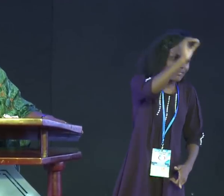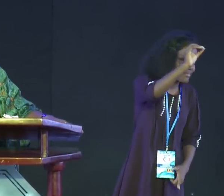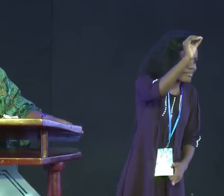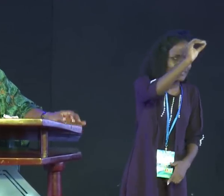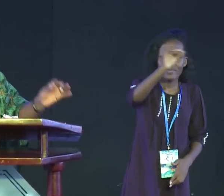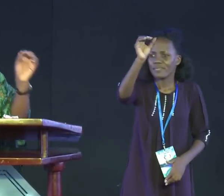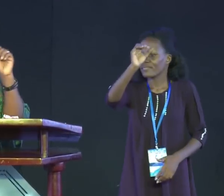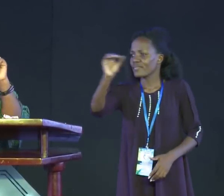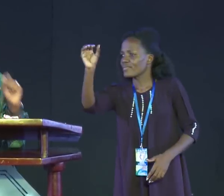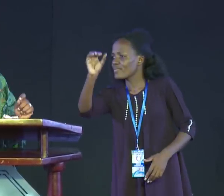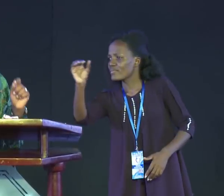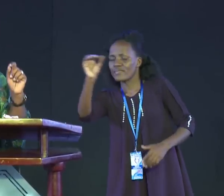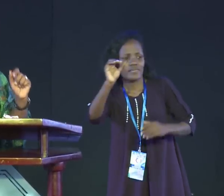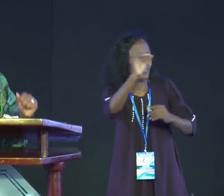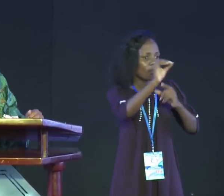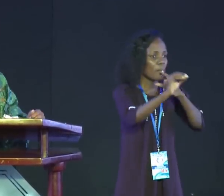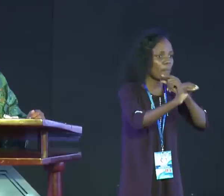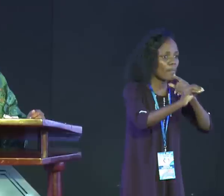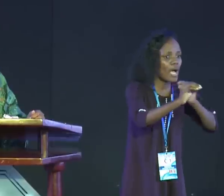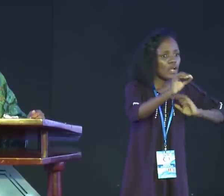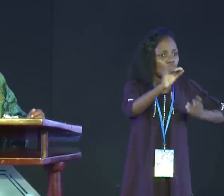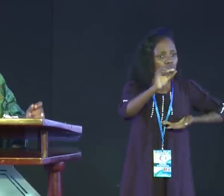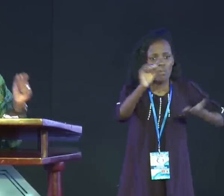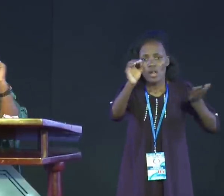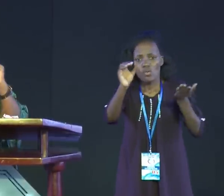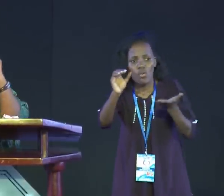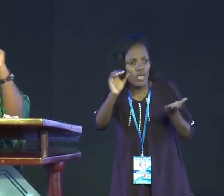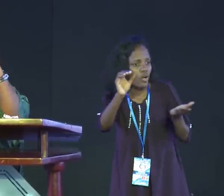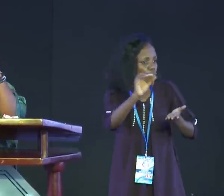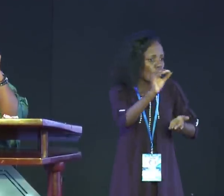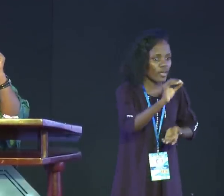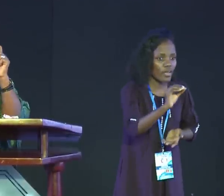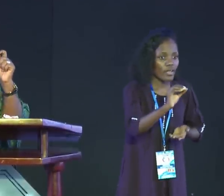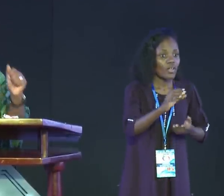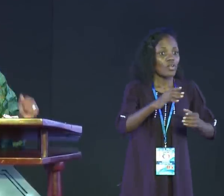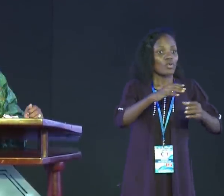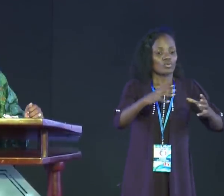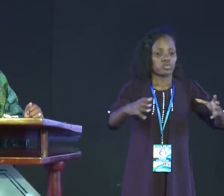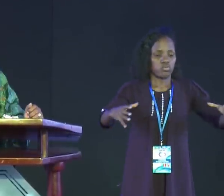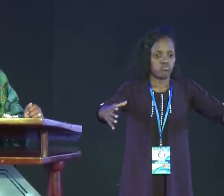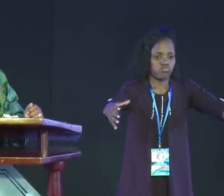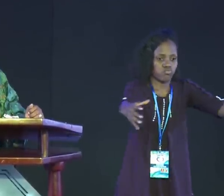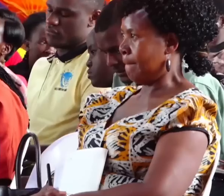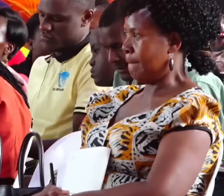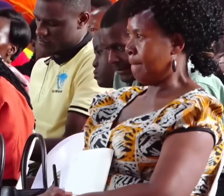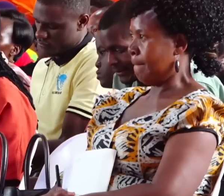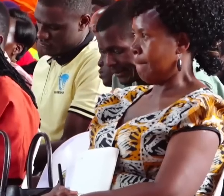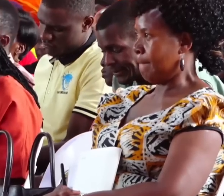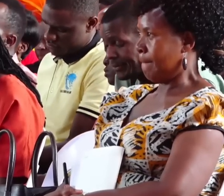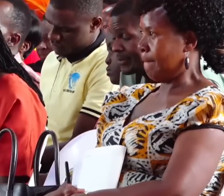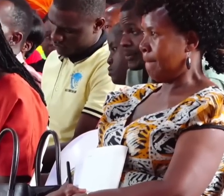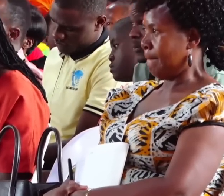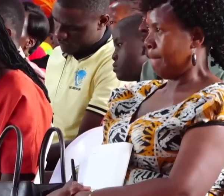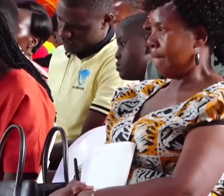anoonya omusajja. He's looking for a woman. Anoonya omukazi. To make his great amen. Okola eje